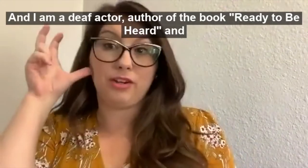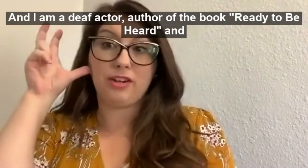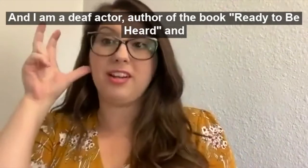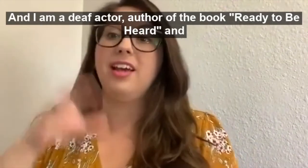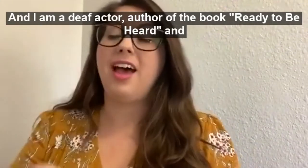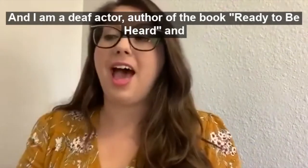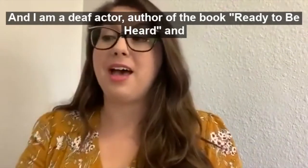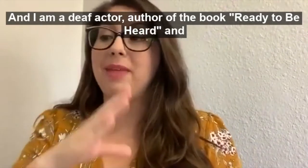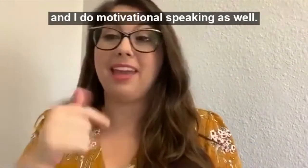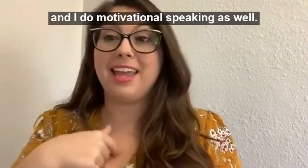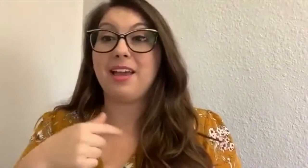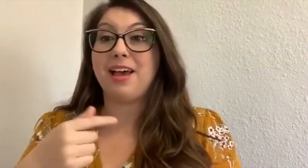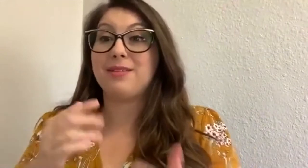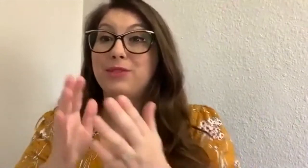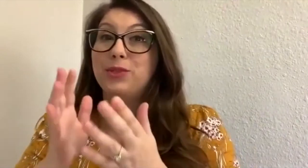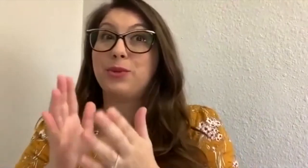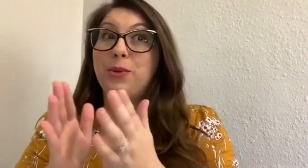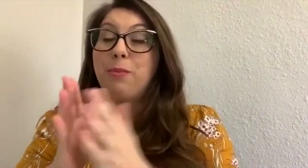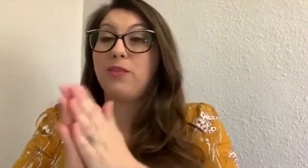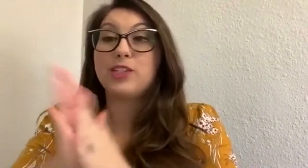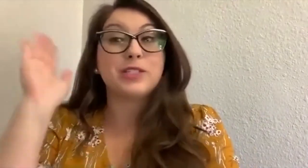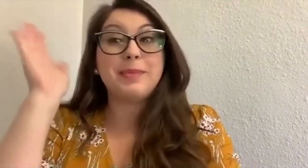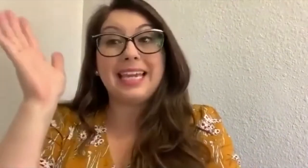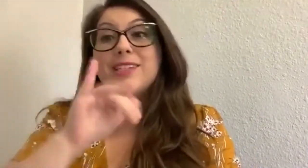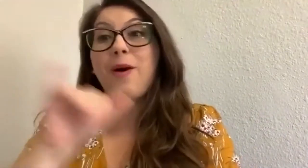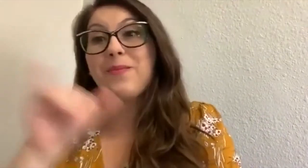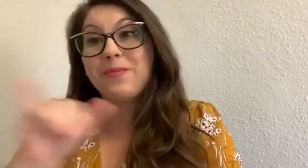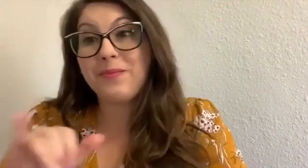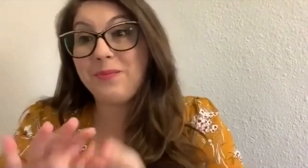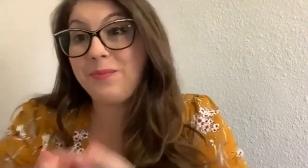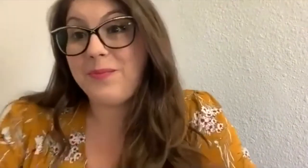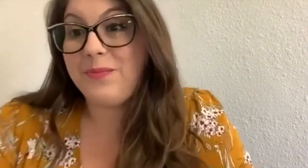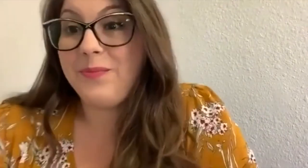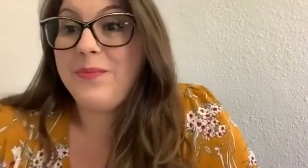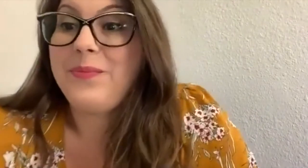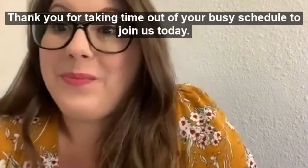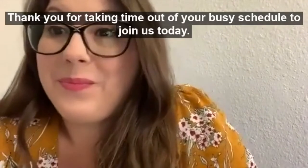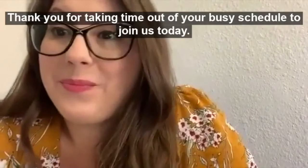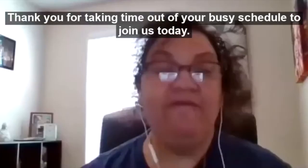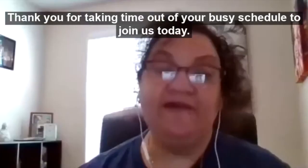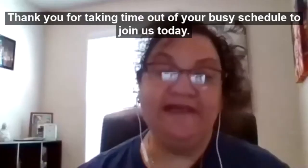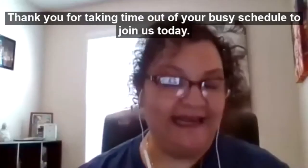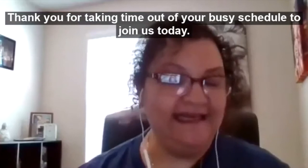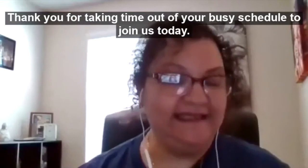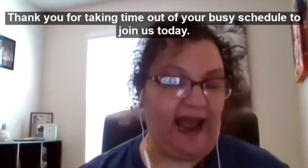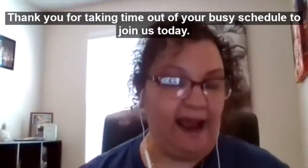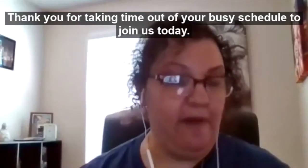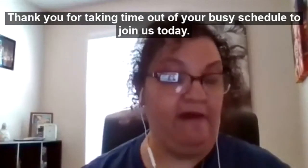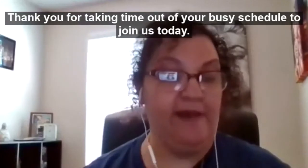Heard, and I do motivational speaking as well. Thank you for taking time out of your